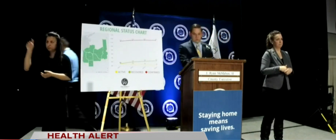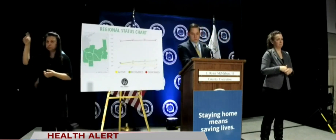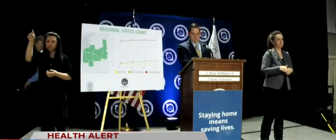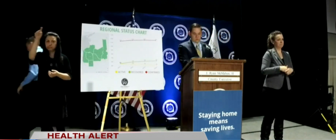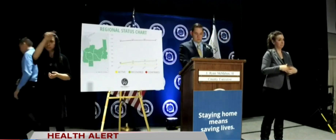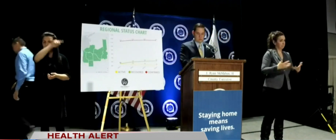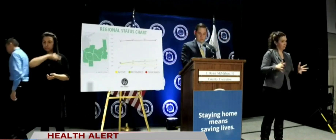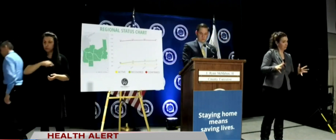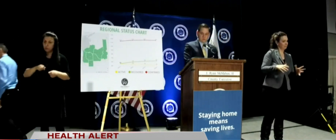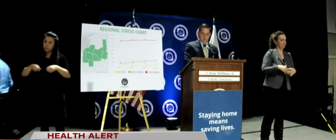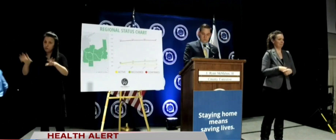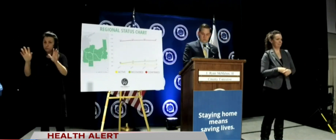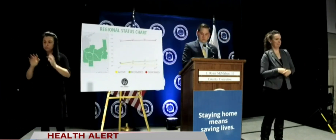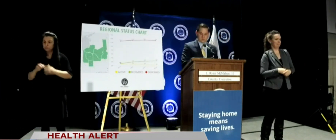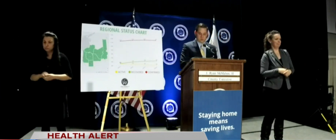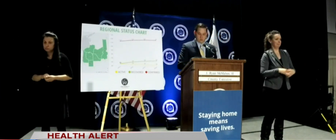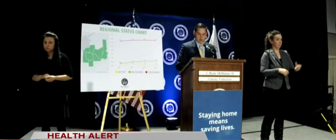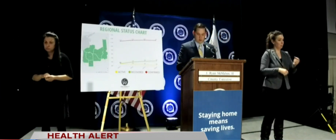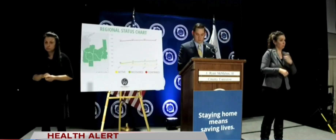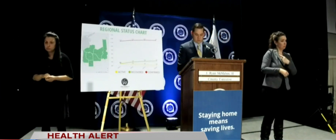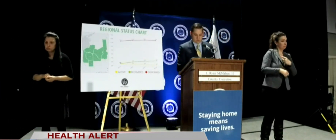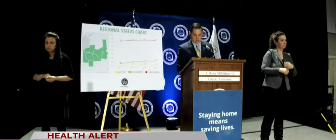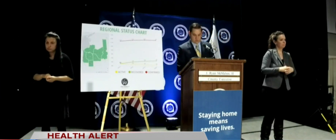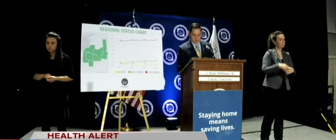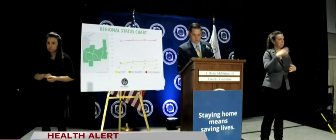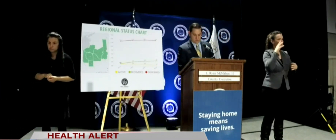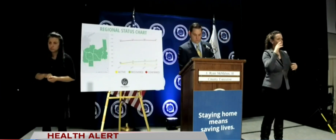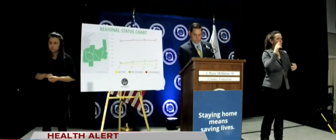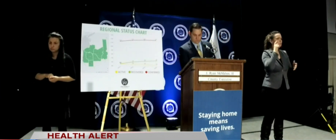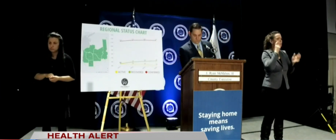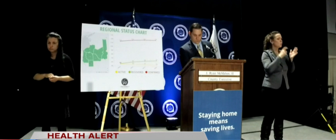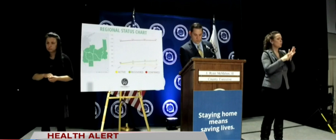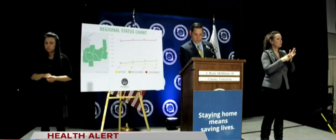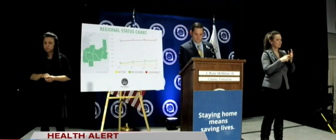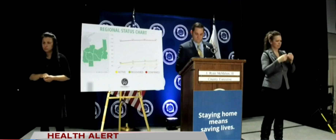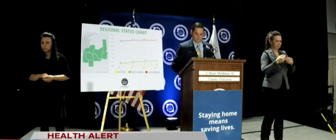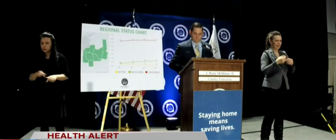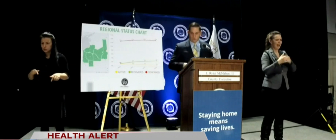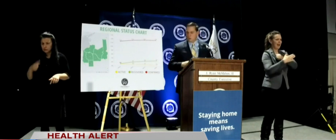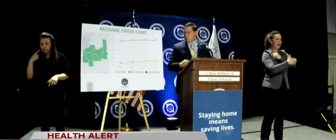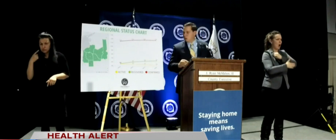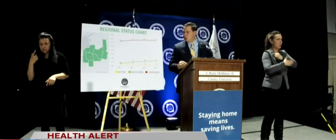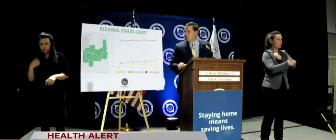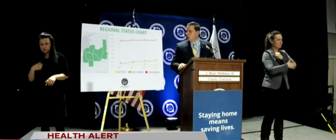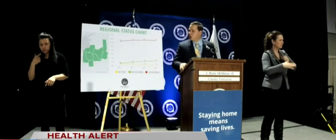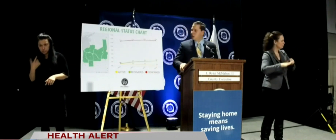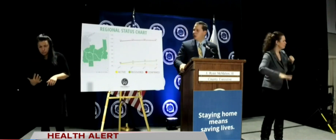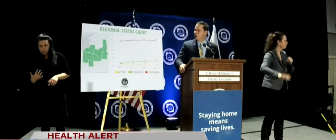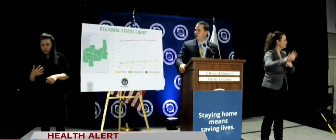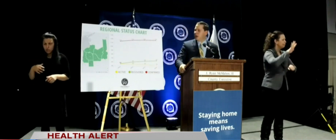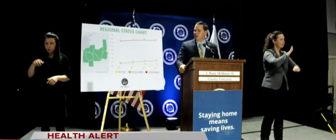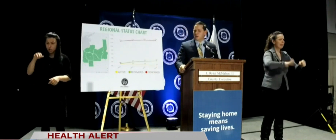Ryan, I see a bunch of counties here in the regional status chart. Are those the same counties in which you're partnering with their